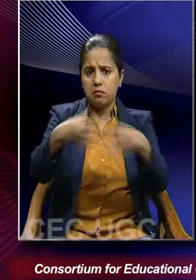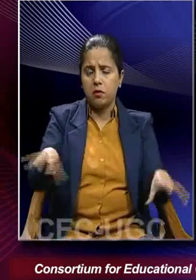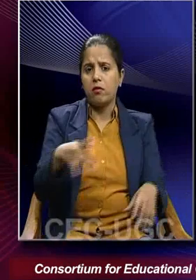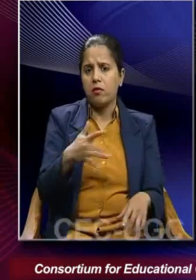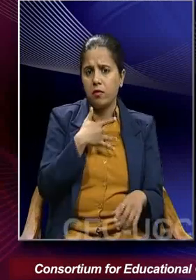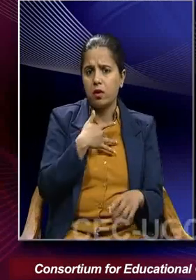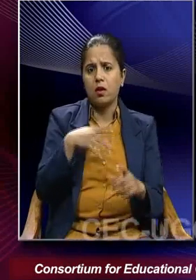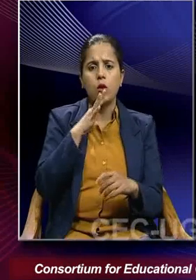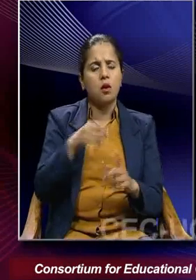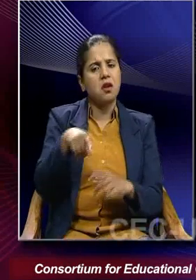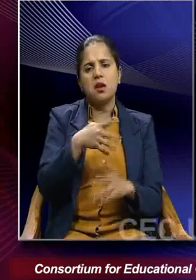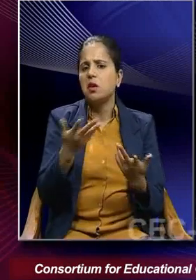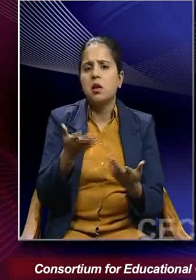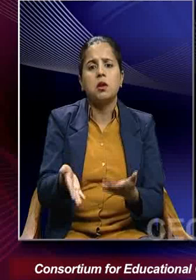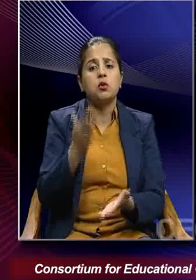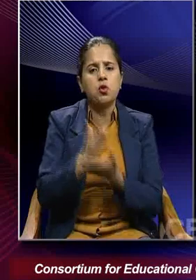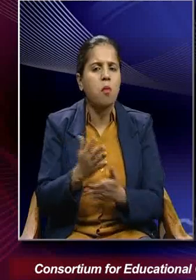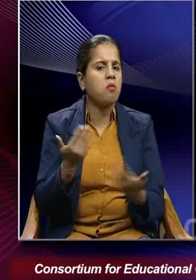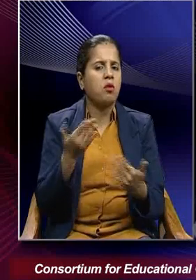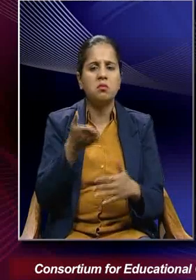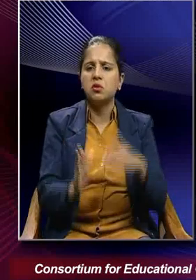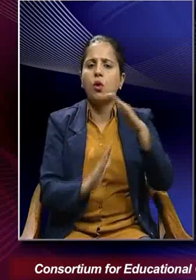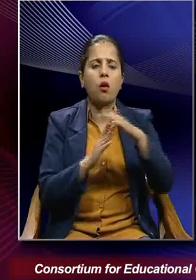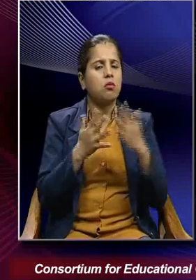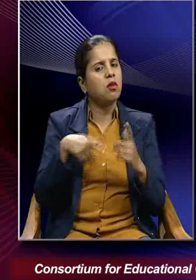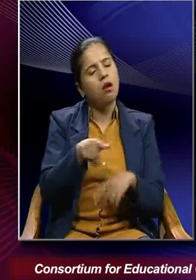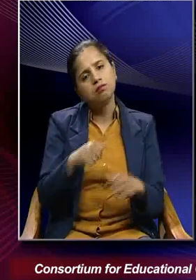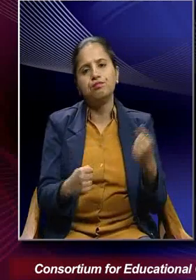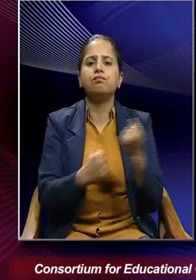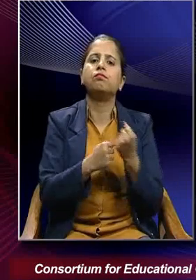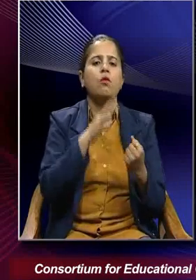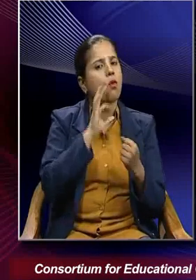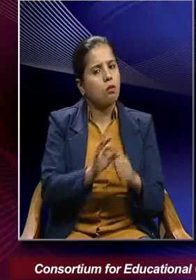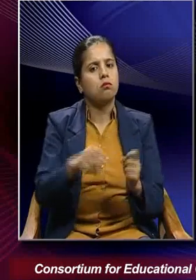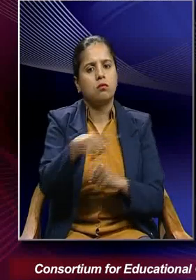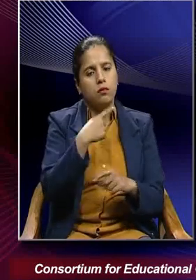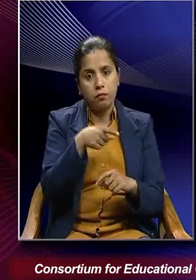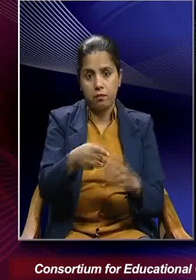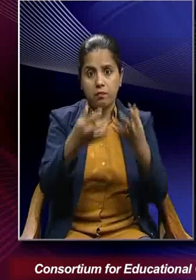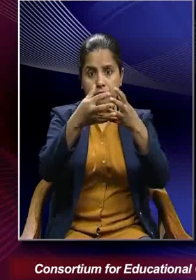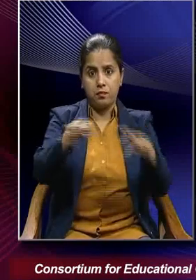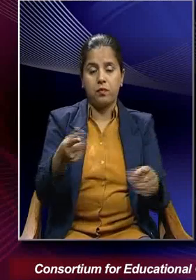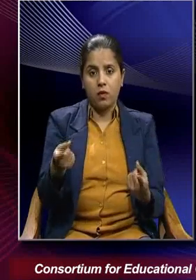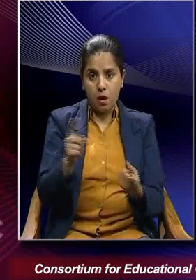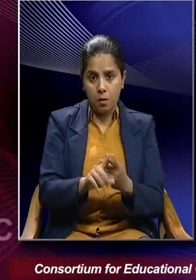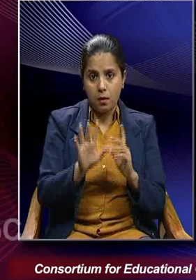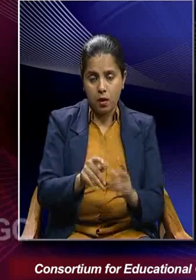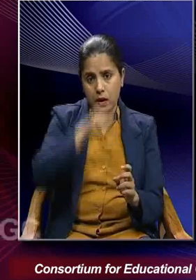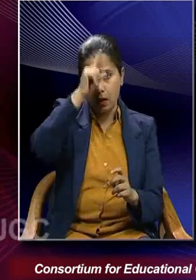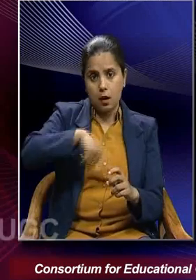was inevitable, and he in a way also supported that when partition will take place, then